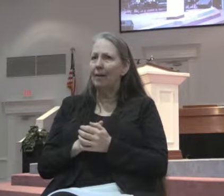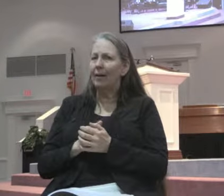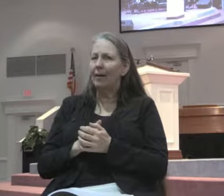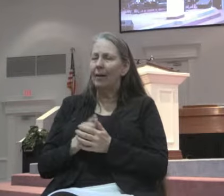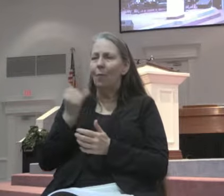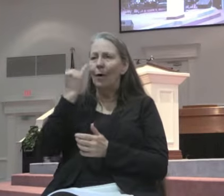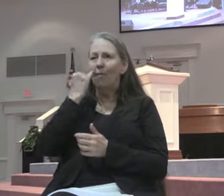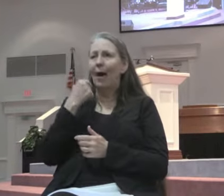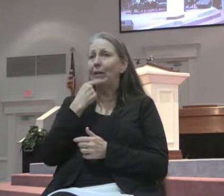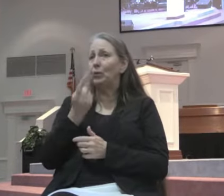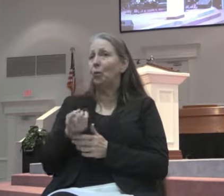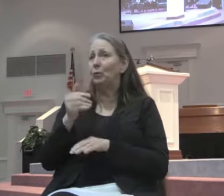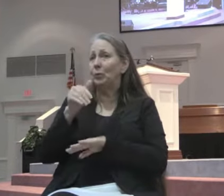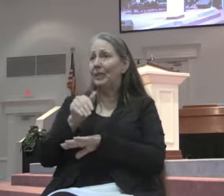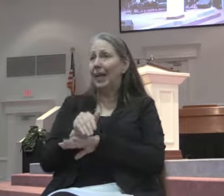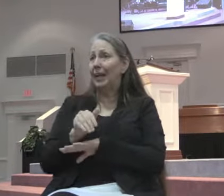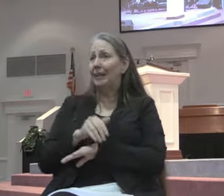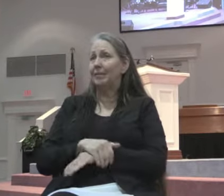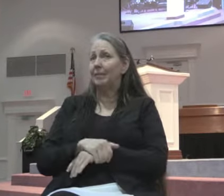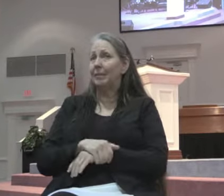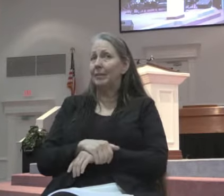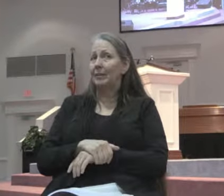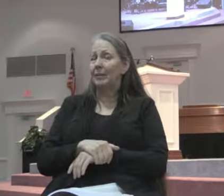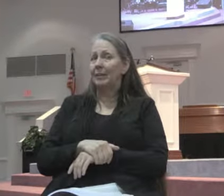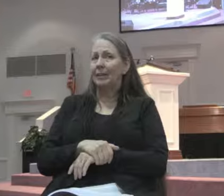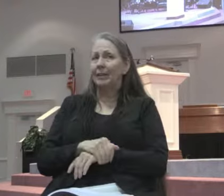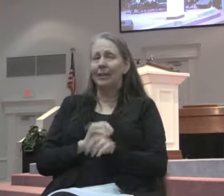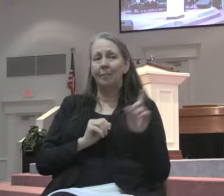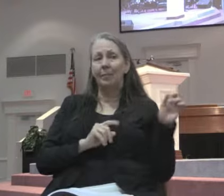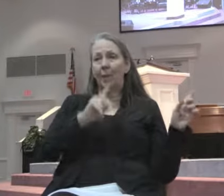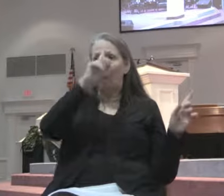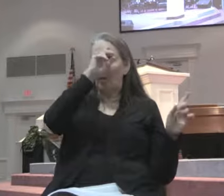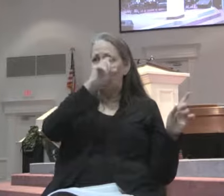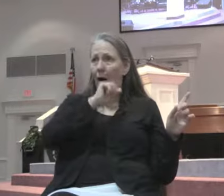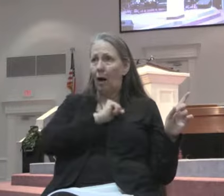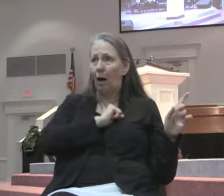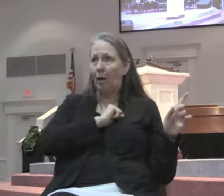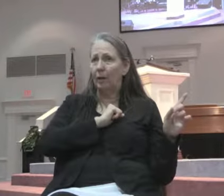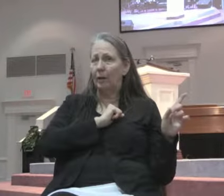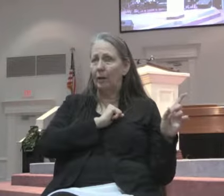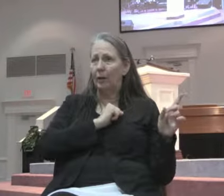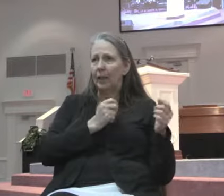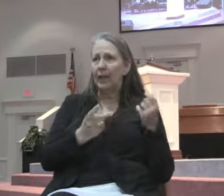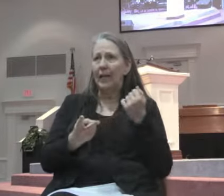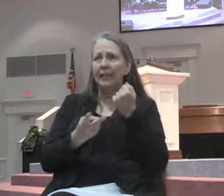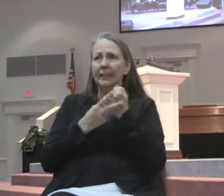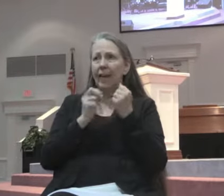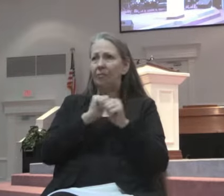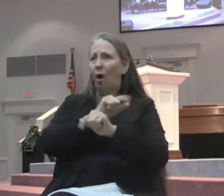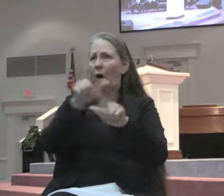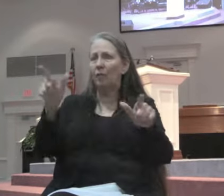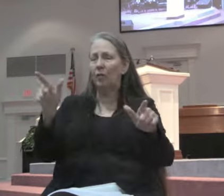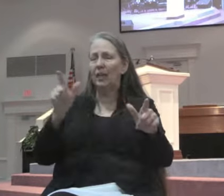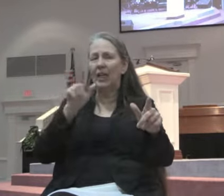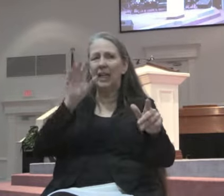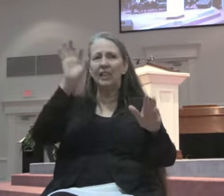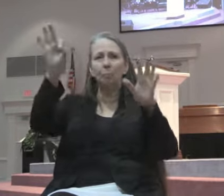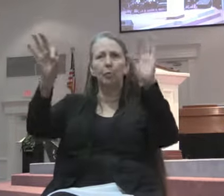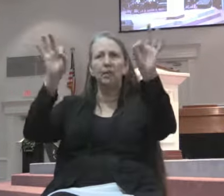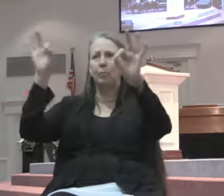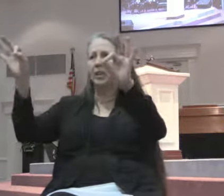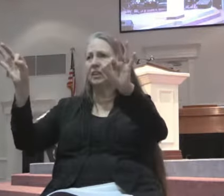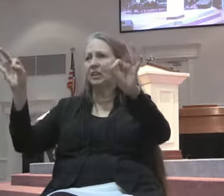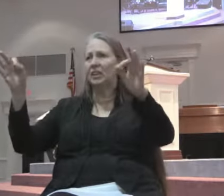What if I were to tell you tonight that this man has saved all of you he can save, reached all of you he can